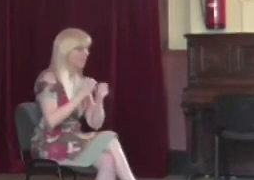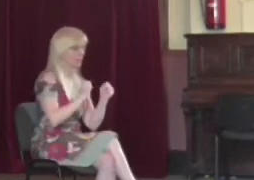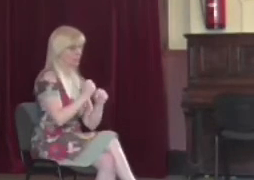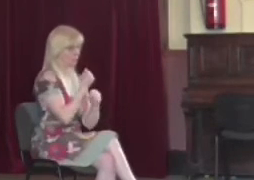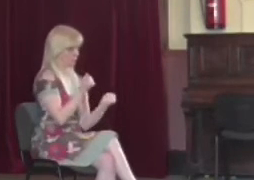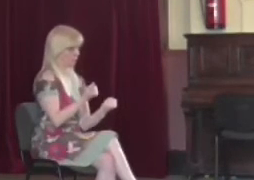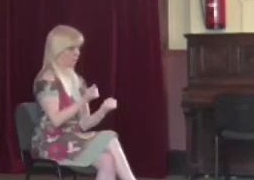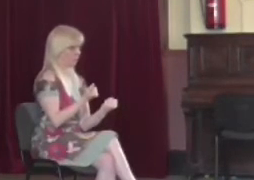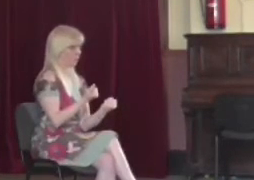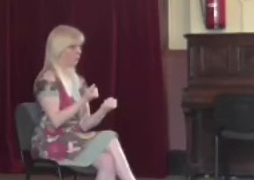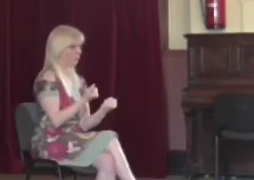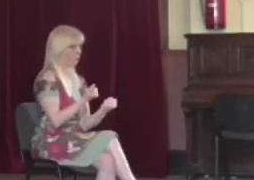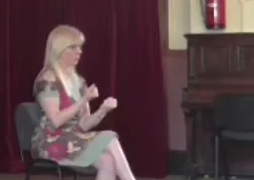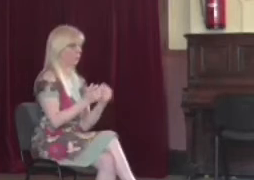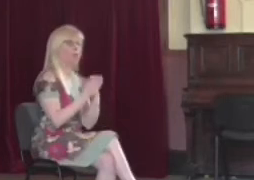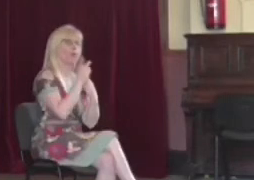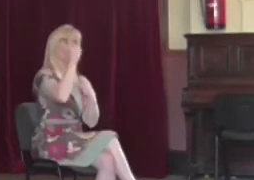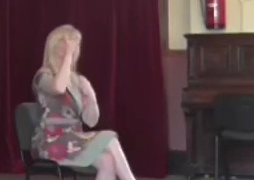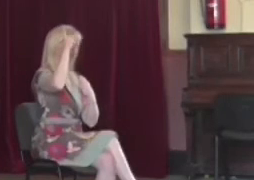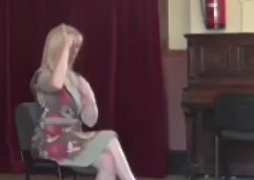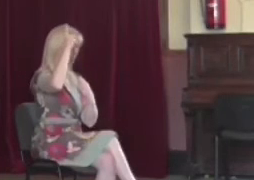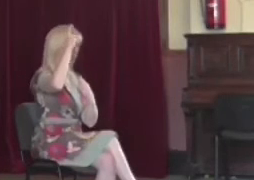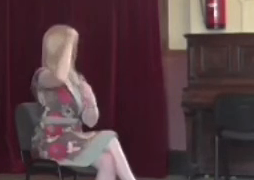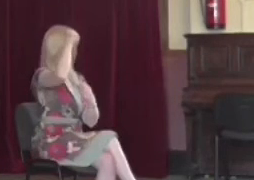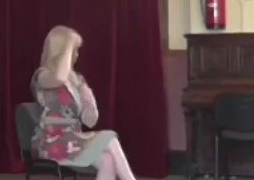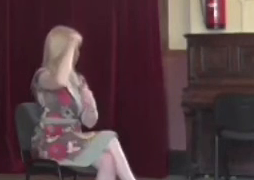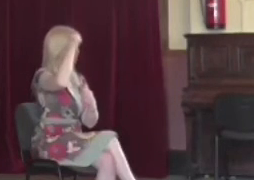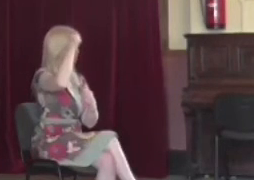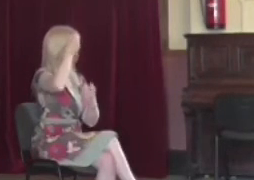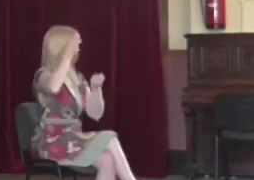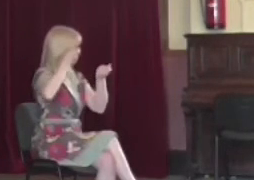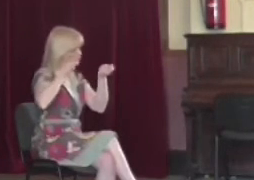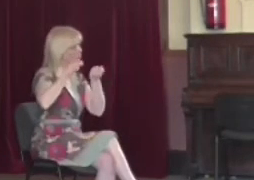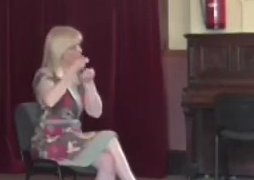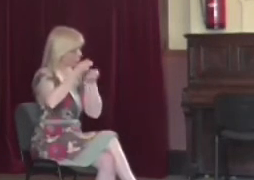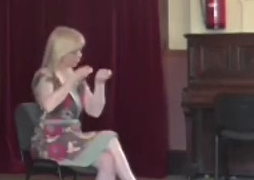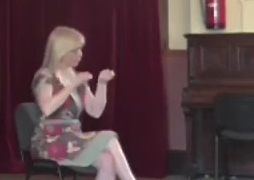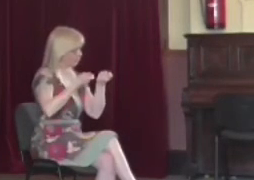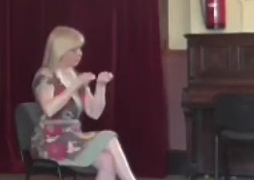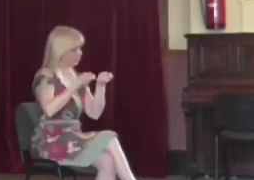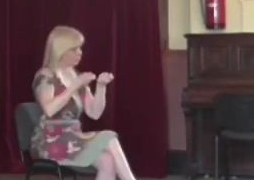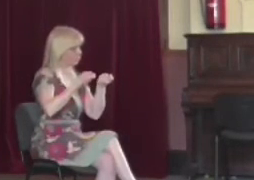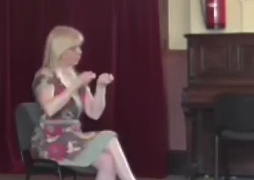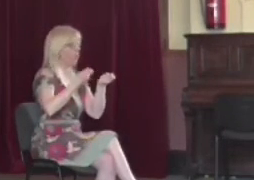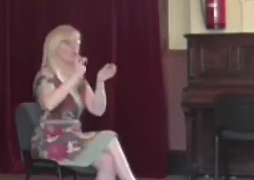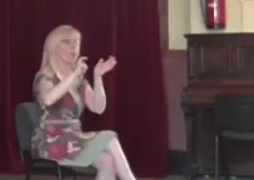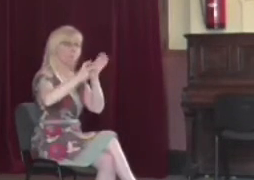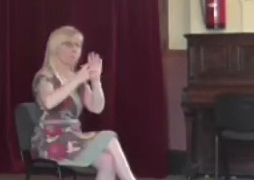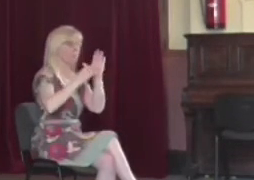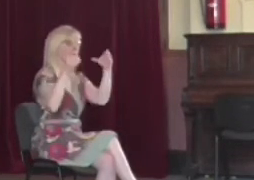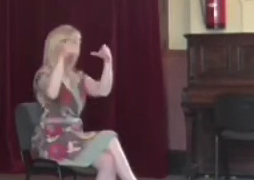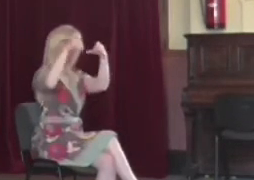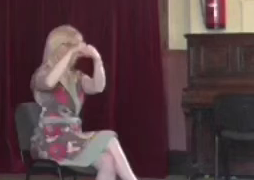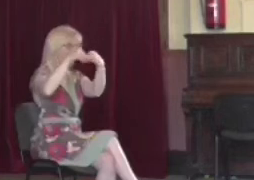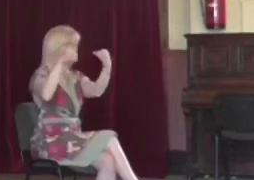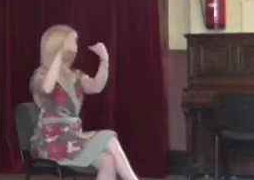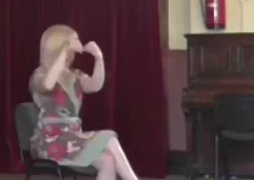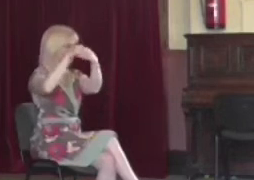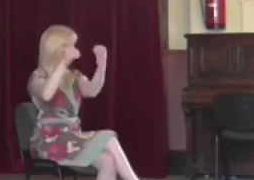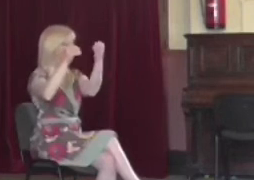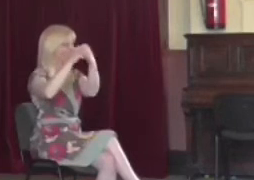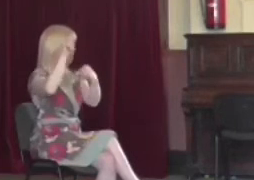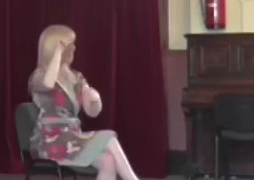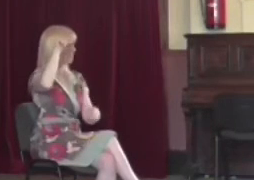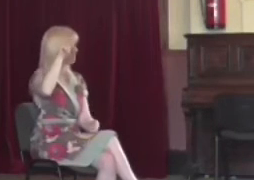righteousness, which the Lord, the righteous judge, will award to me on that day. And not only to me,